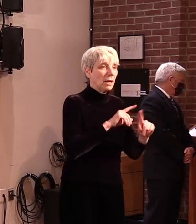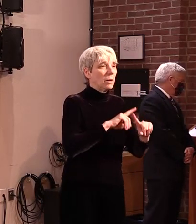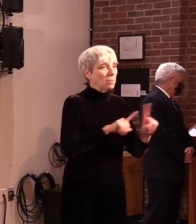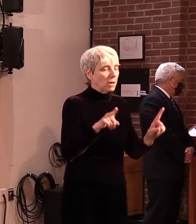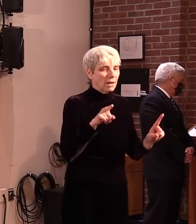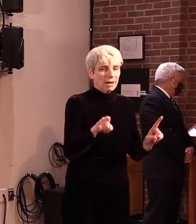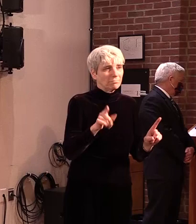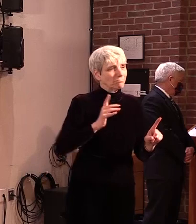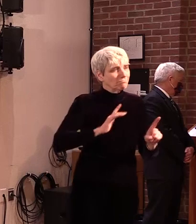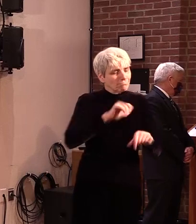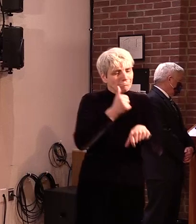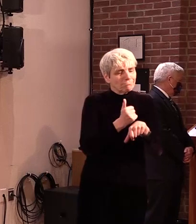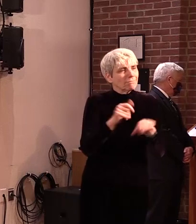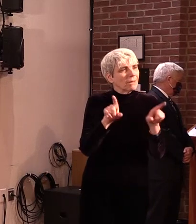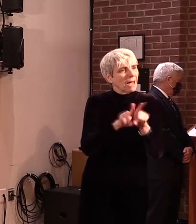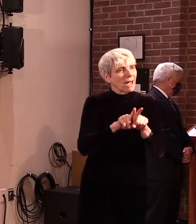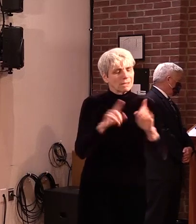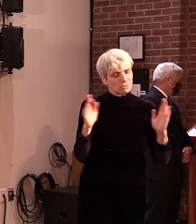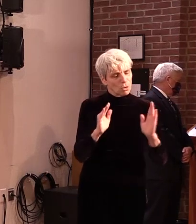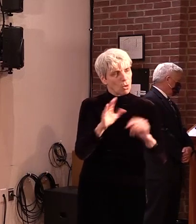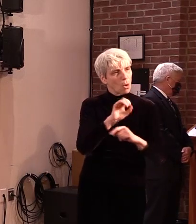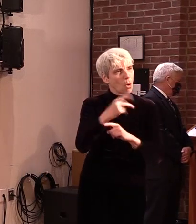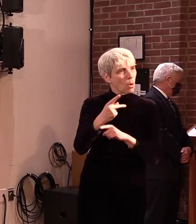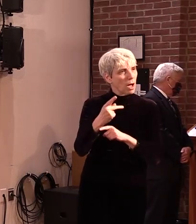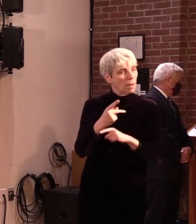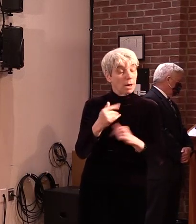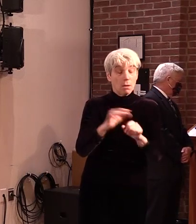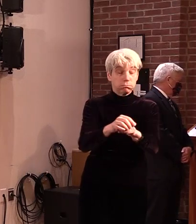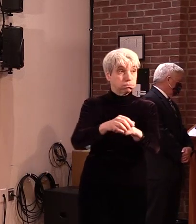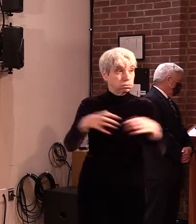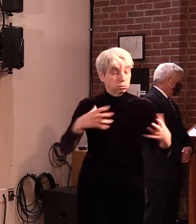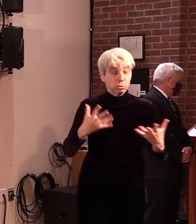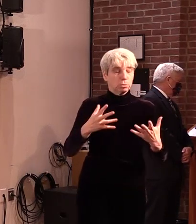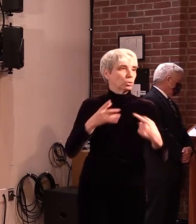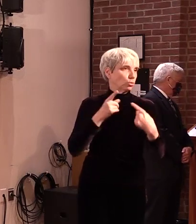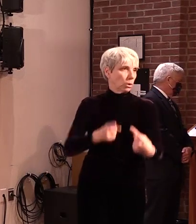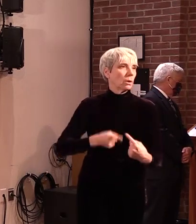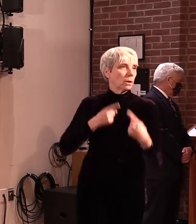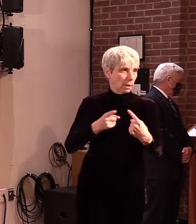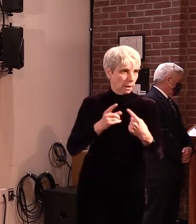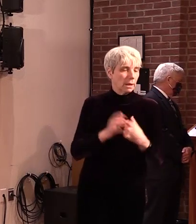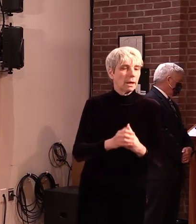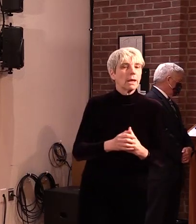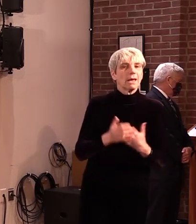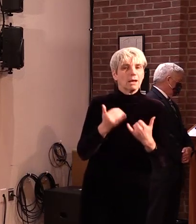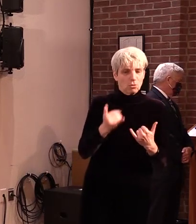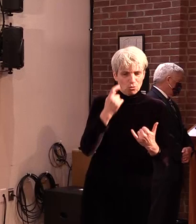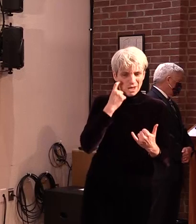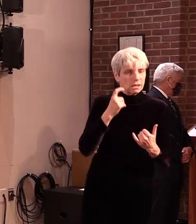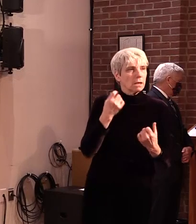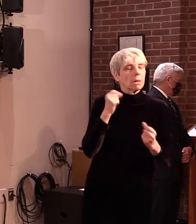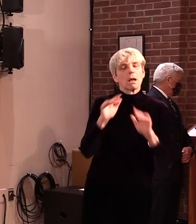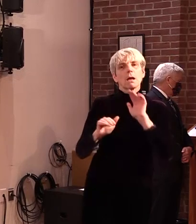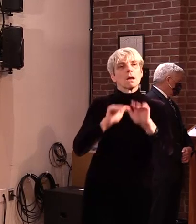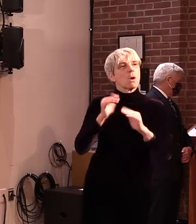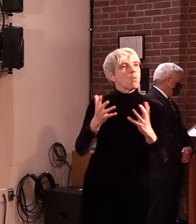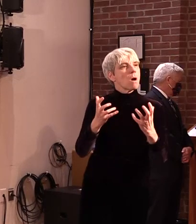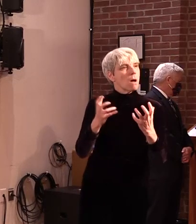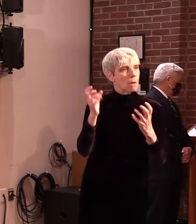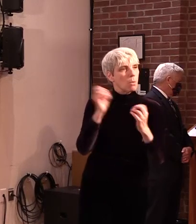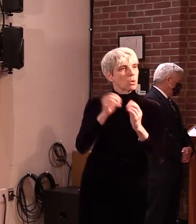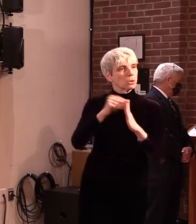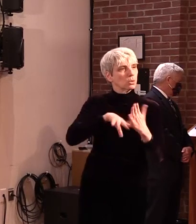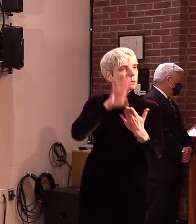original cooperative model. In the last couple of weeks, there have been many additional requests for student enrollments, but these requests have not